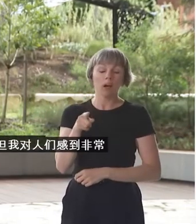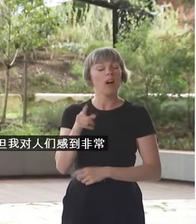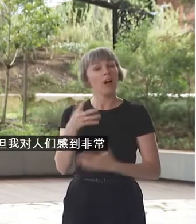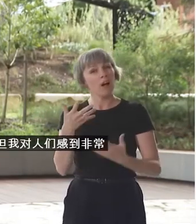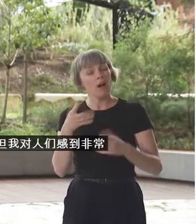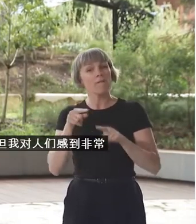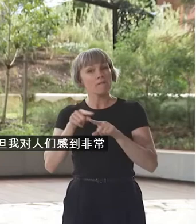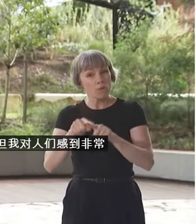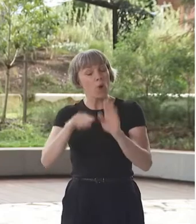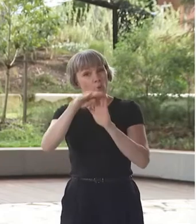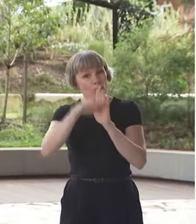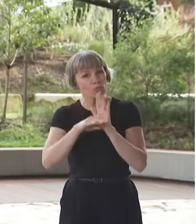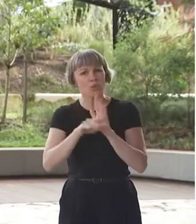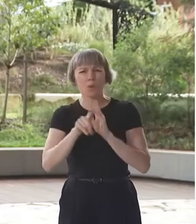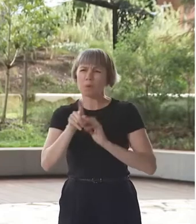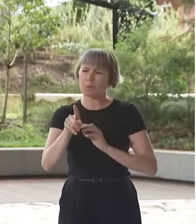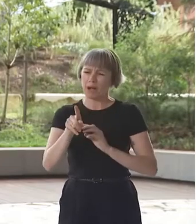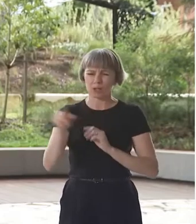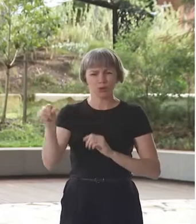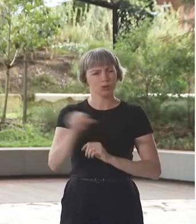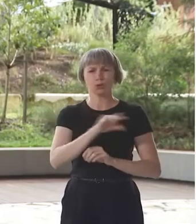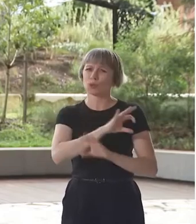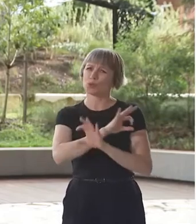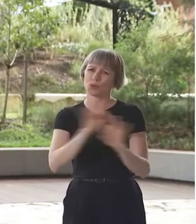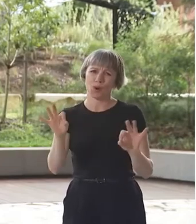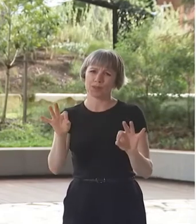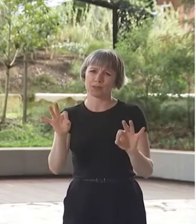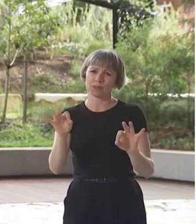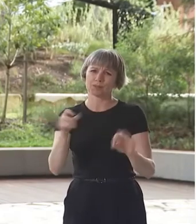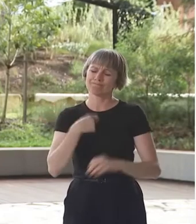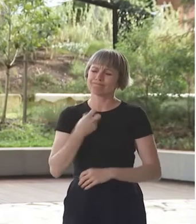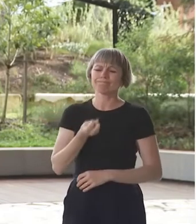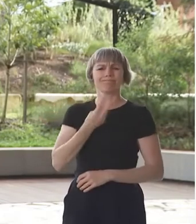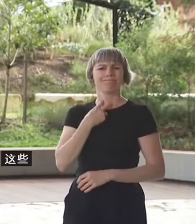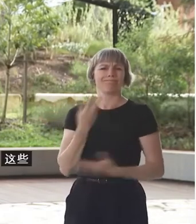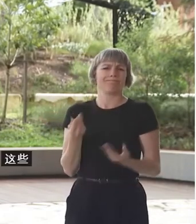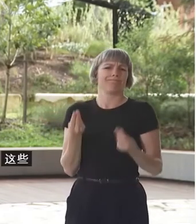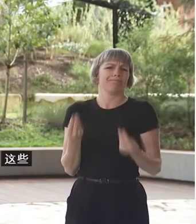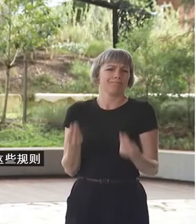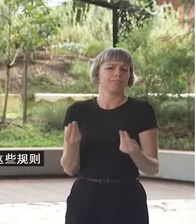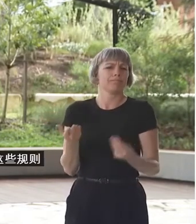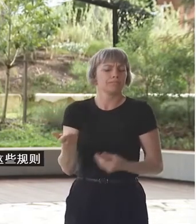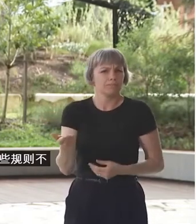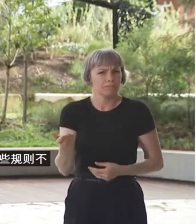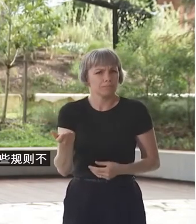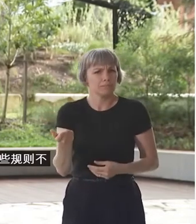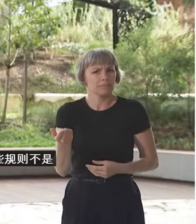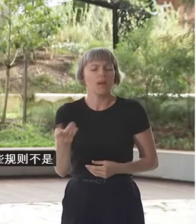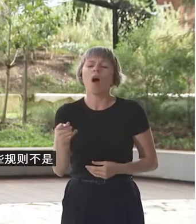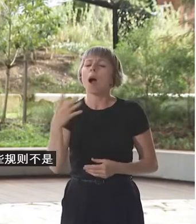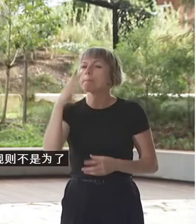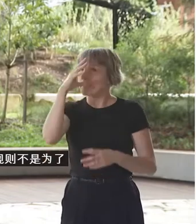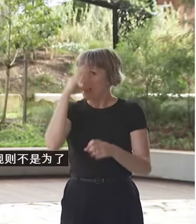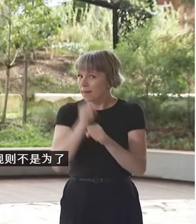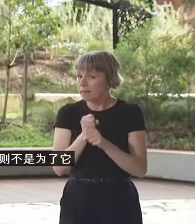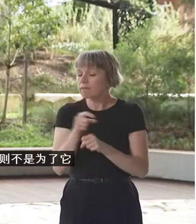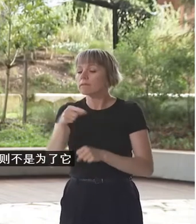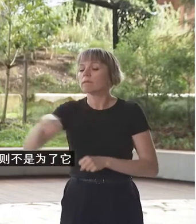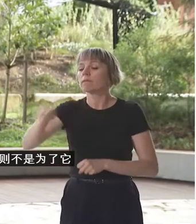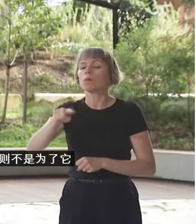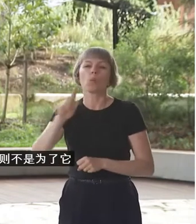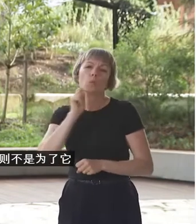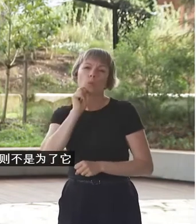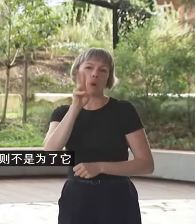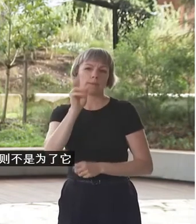incredibly disappointed. These rules aren't there for the sake of it. These rules are in place to